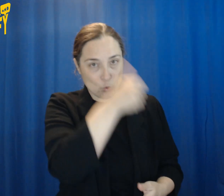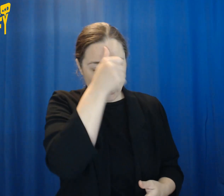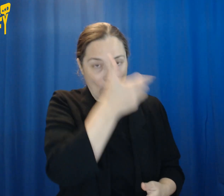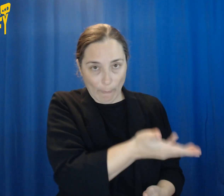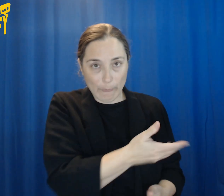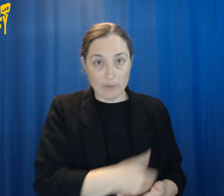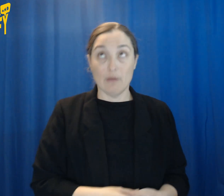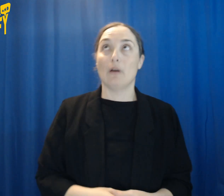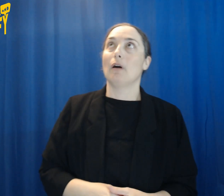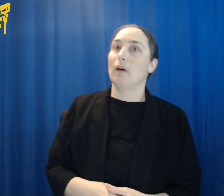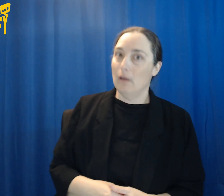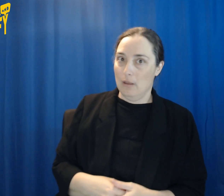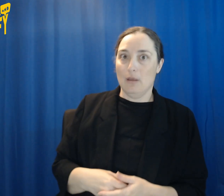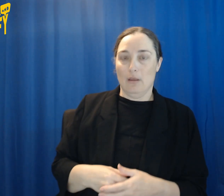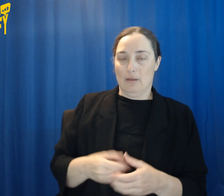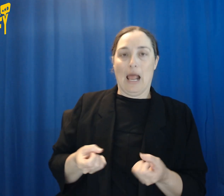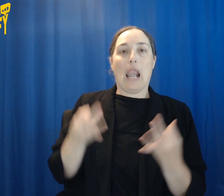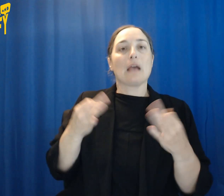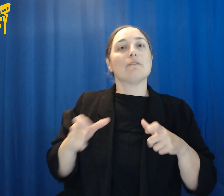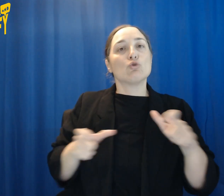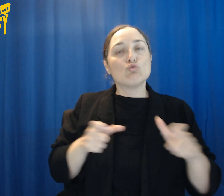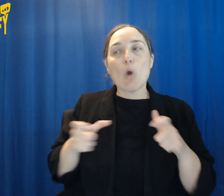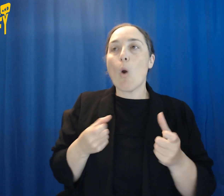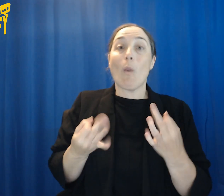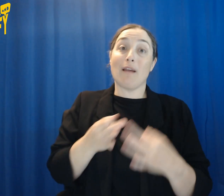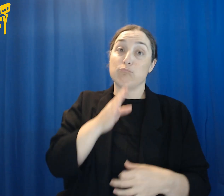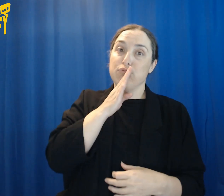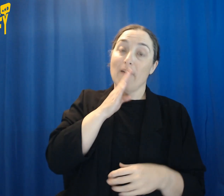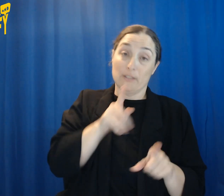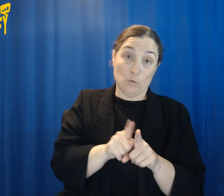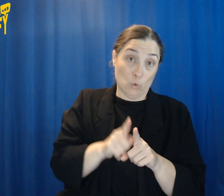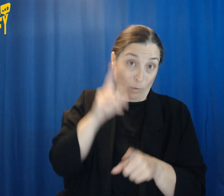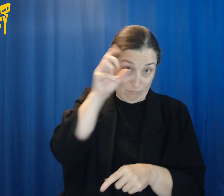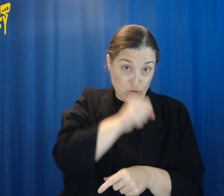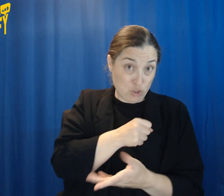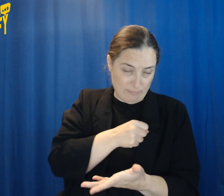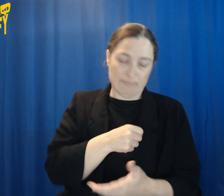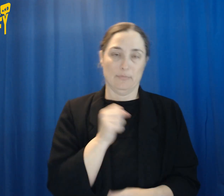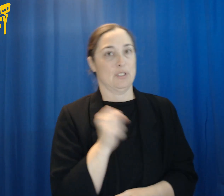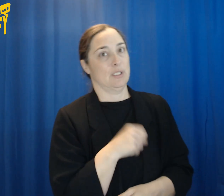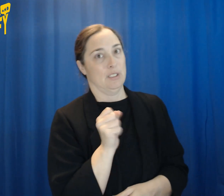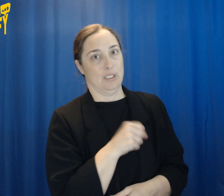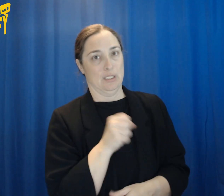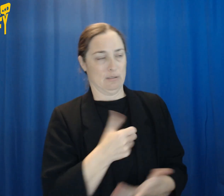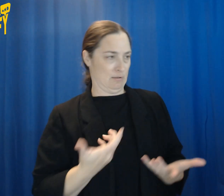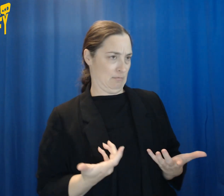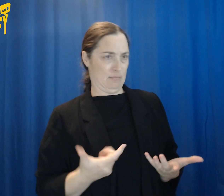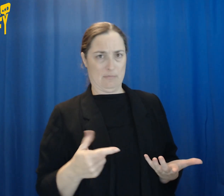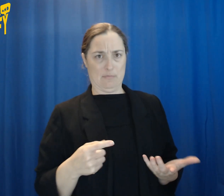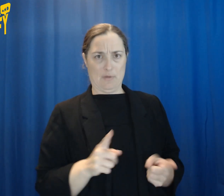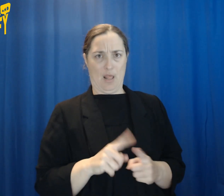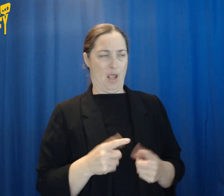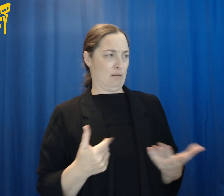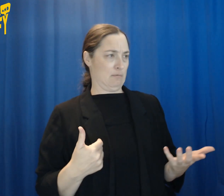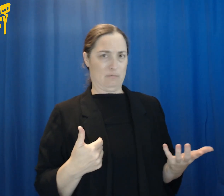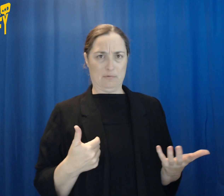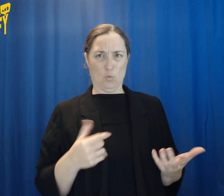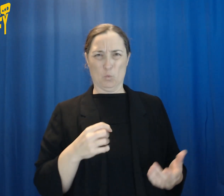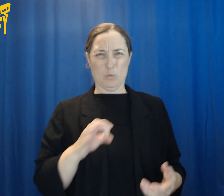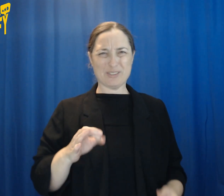lack of control and a lack of privacy probably too. Oh, yeah. It's like we don't deserve it or we don't need it. You